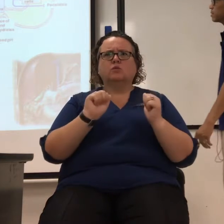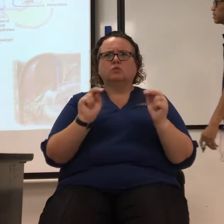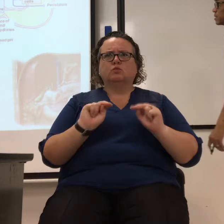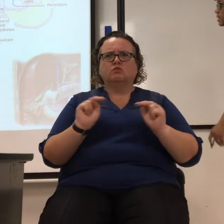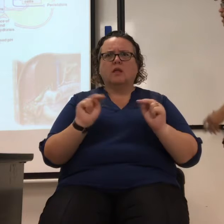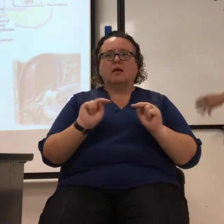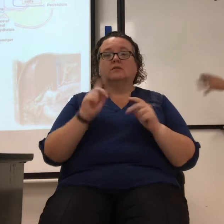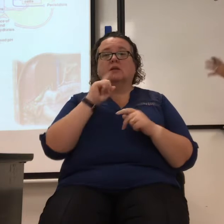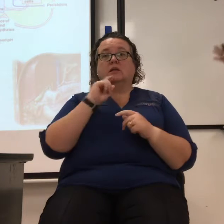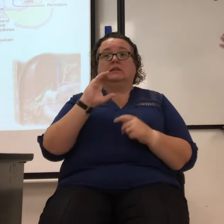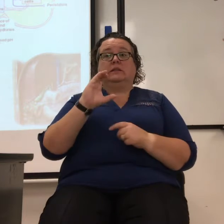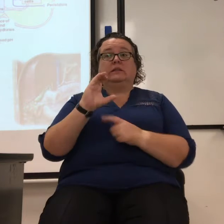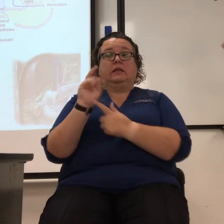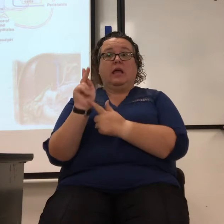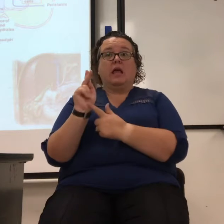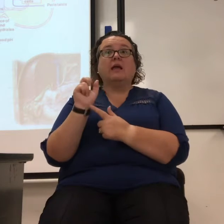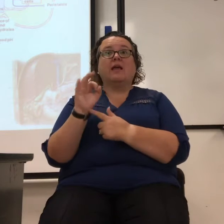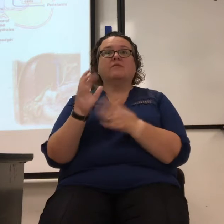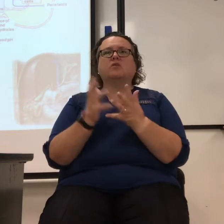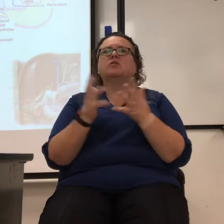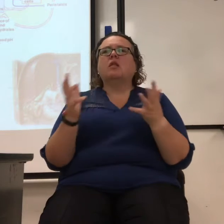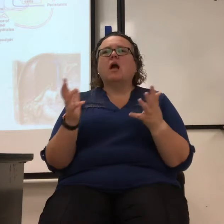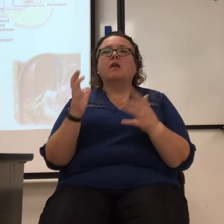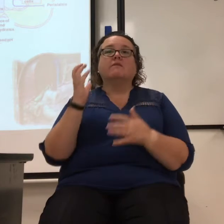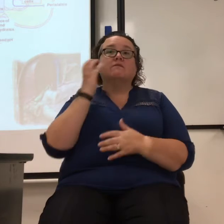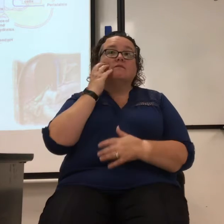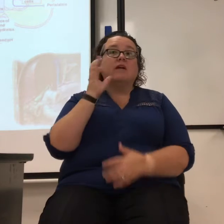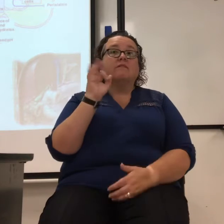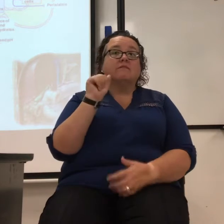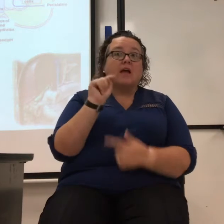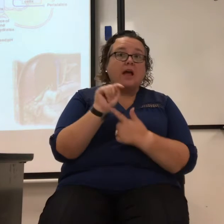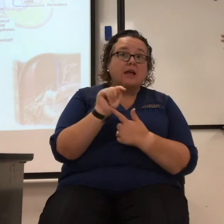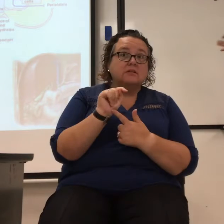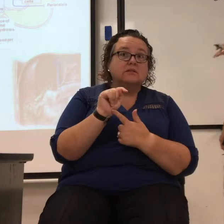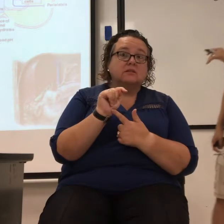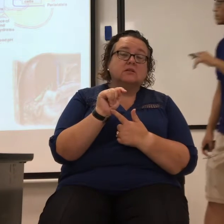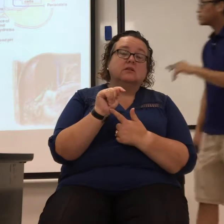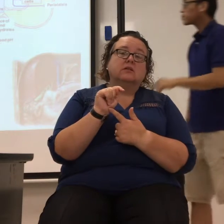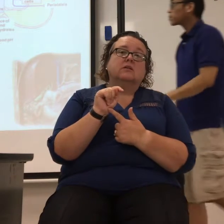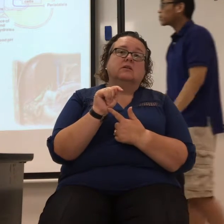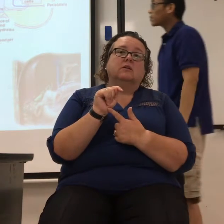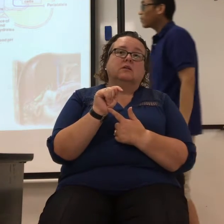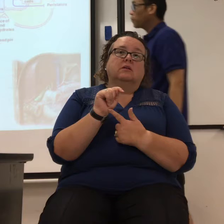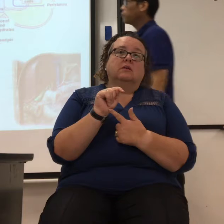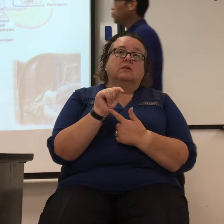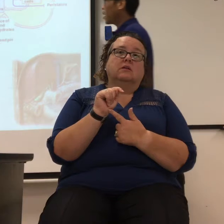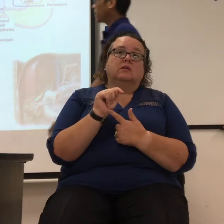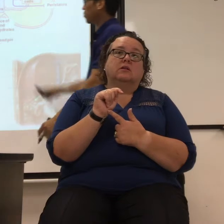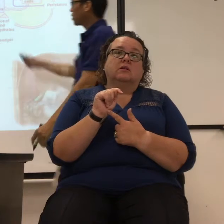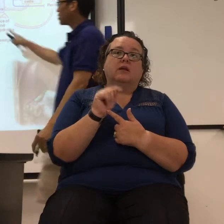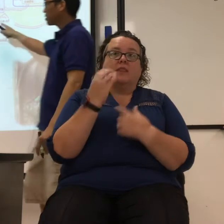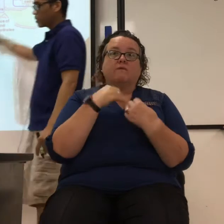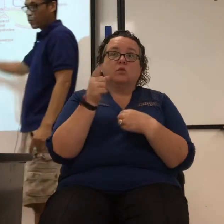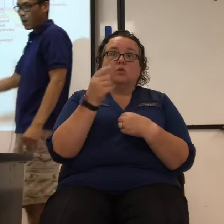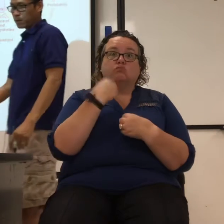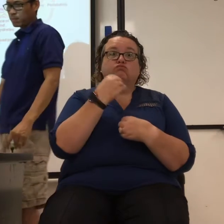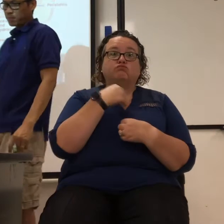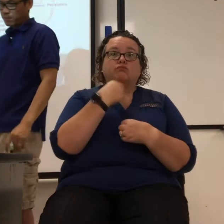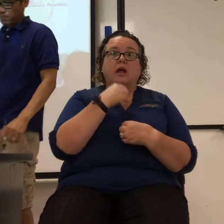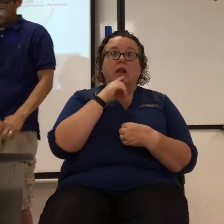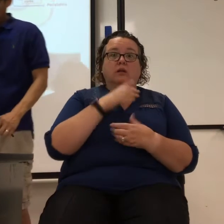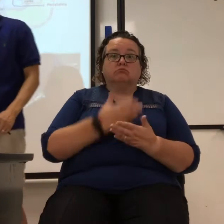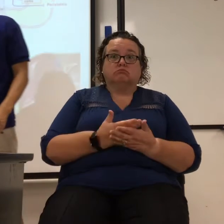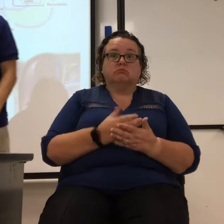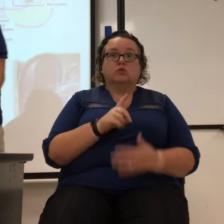case of CCK, if there's a lot of fat in the food you ate and it reaches the